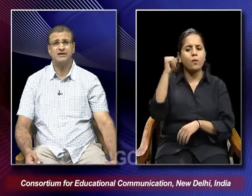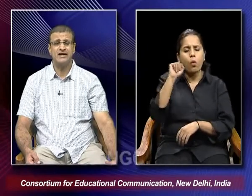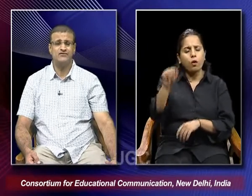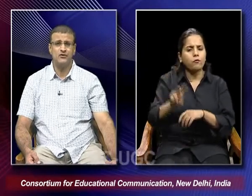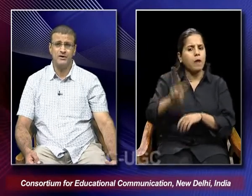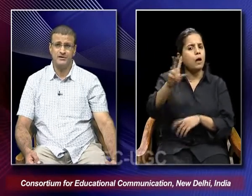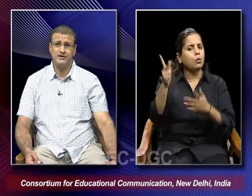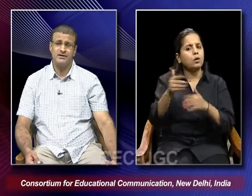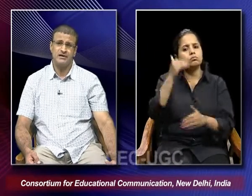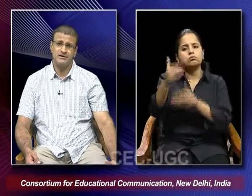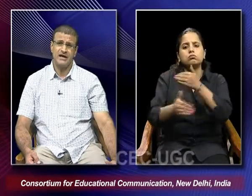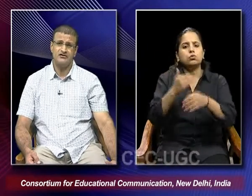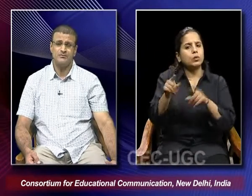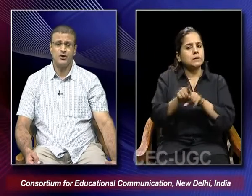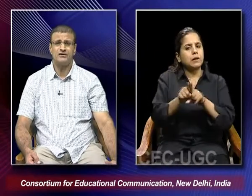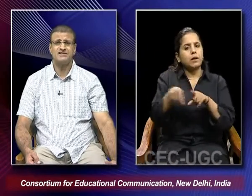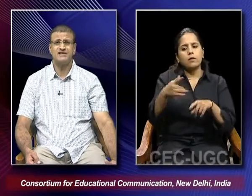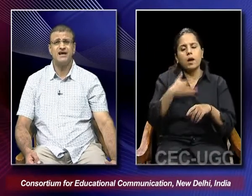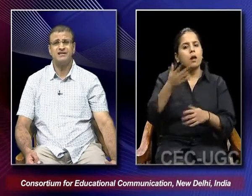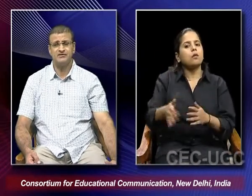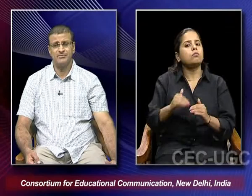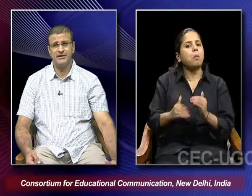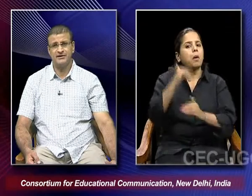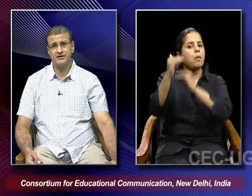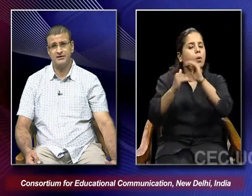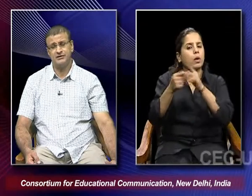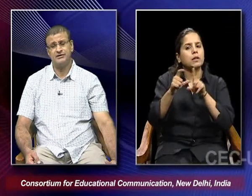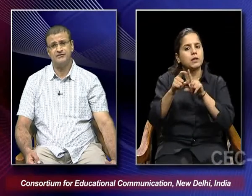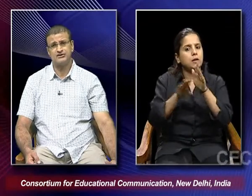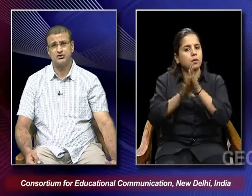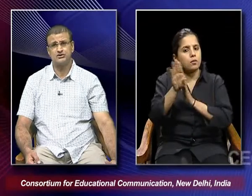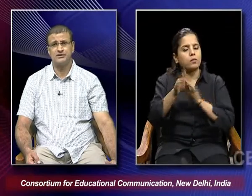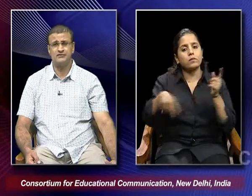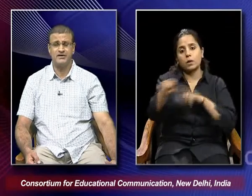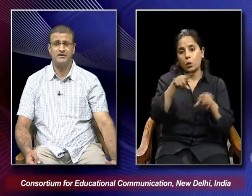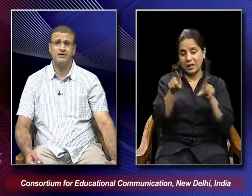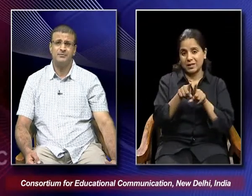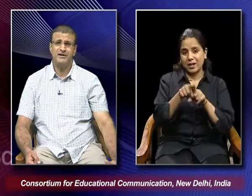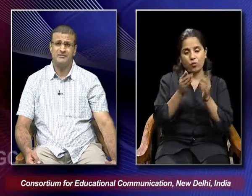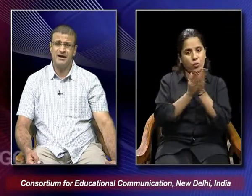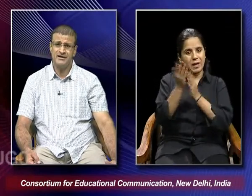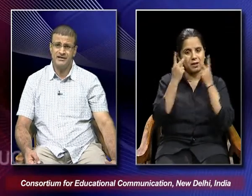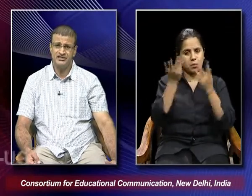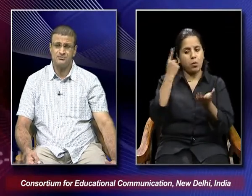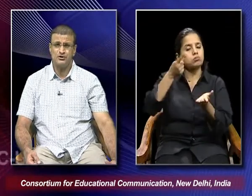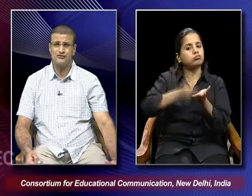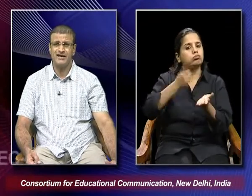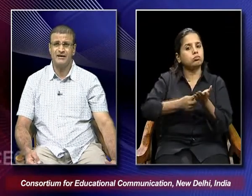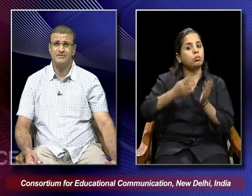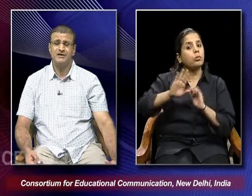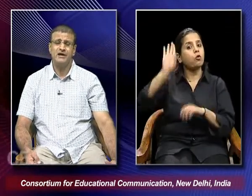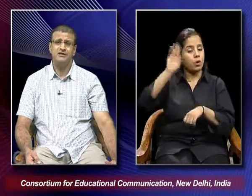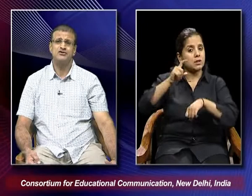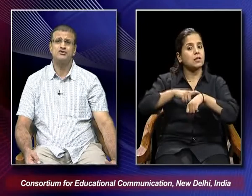will carry forward the kind of progress and the development which was in a way being demanded at that point of